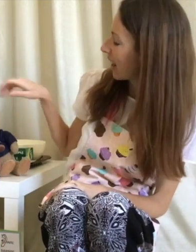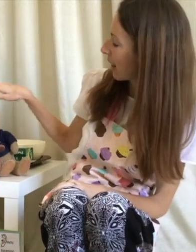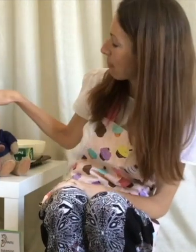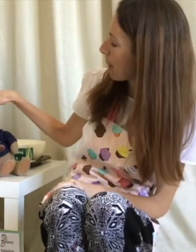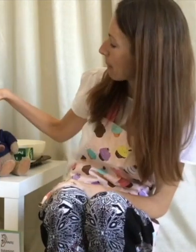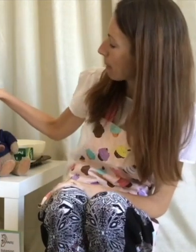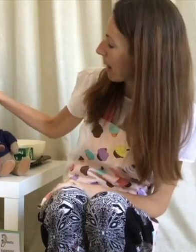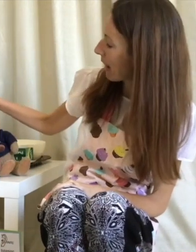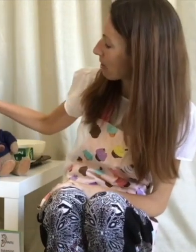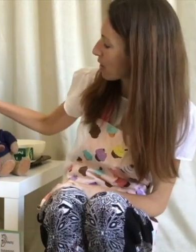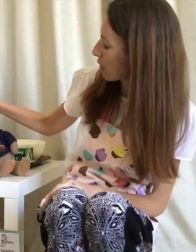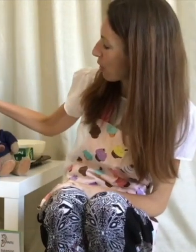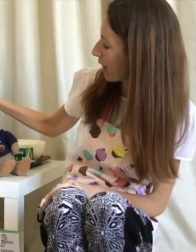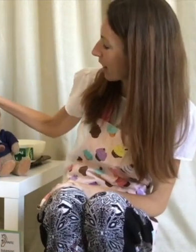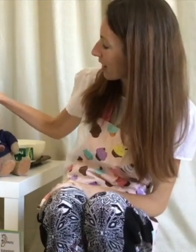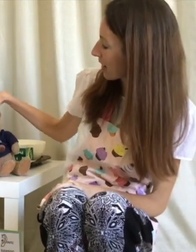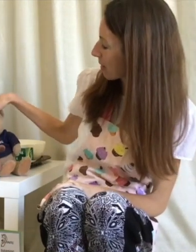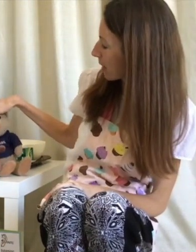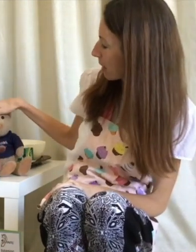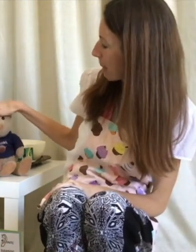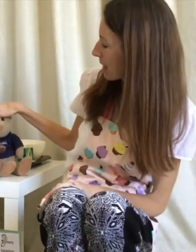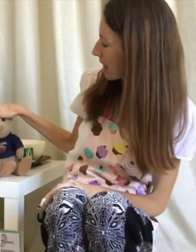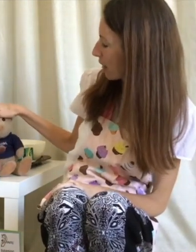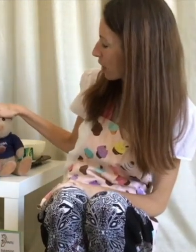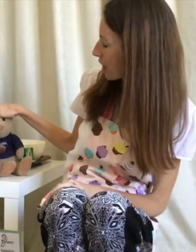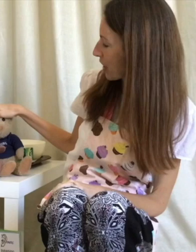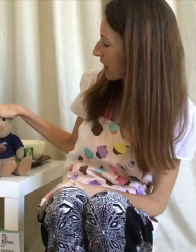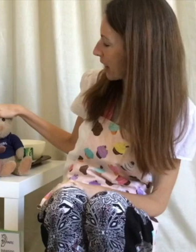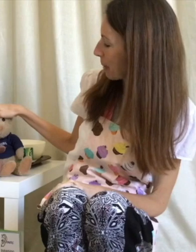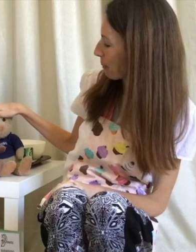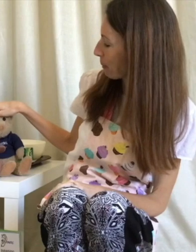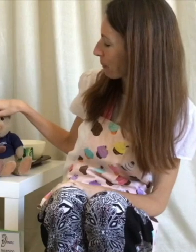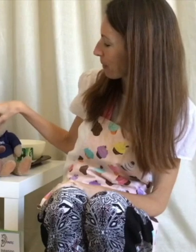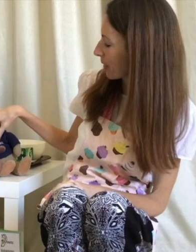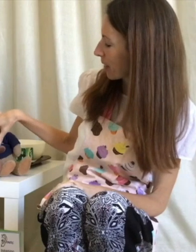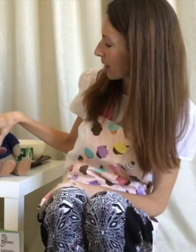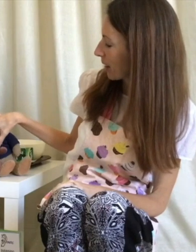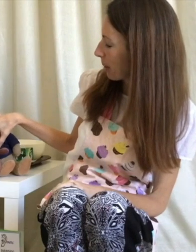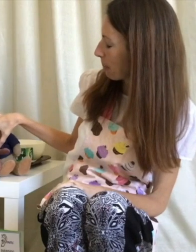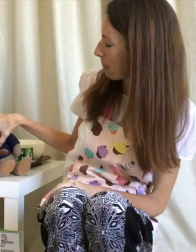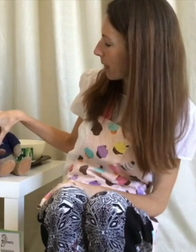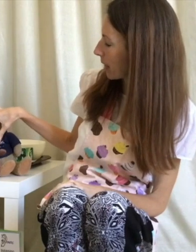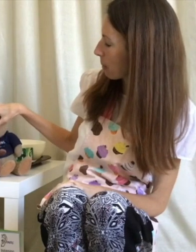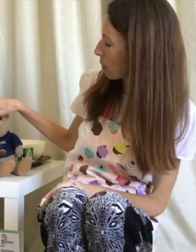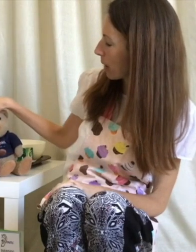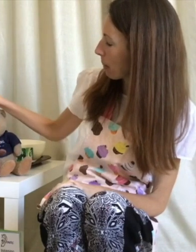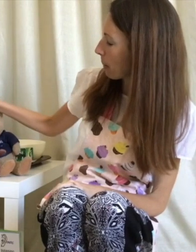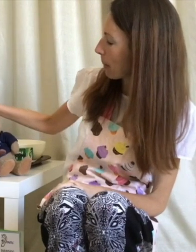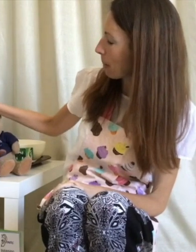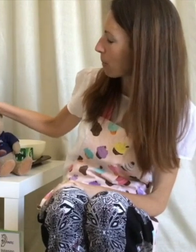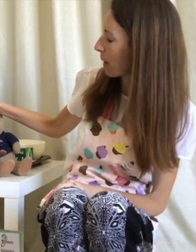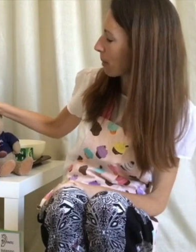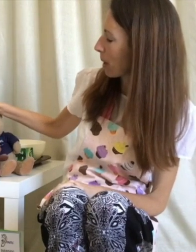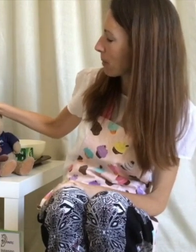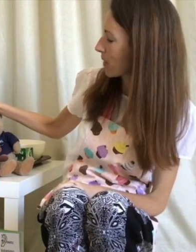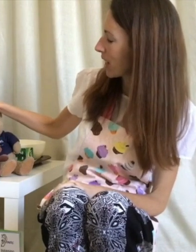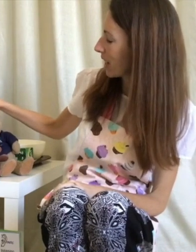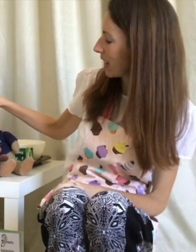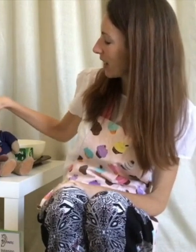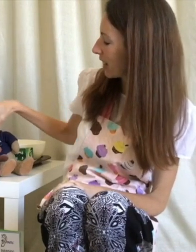And Mummy Bear was snoring and Daddy Bear didn't have a good night's sleep. In the morning, Mummy Bear bought him a cup of tea